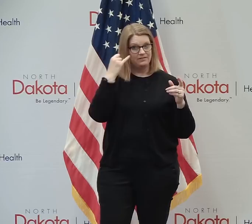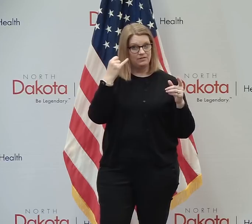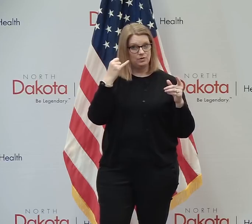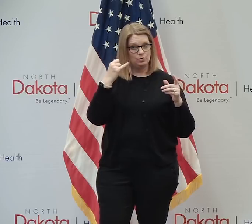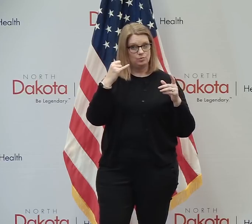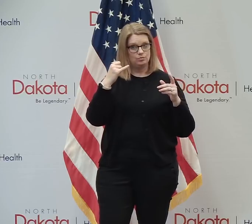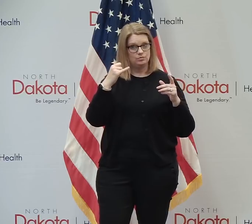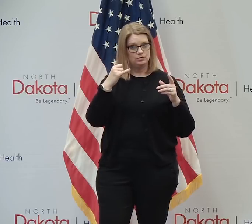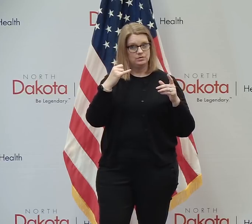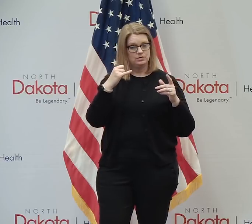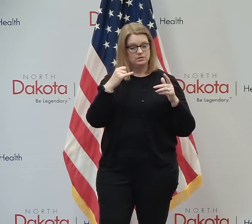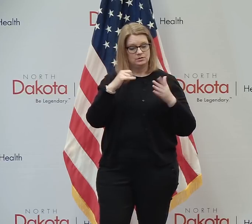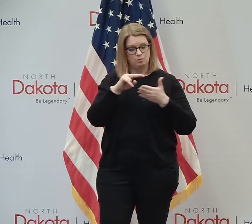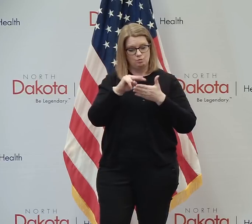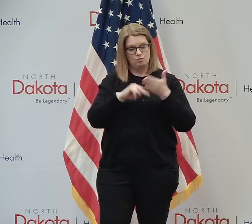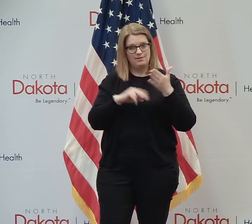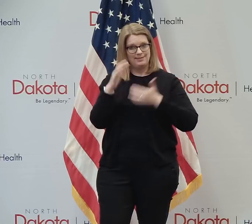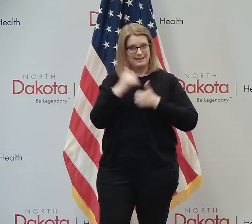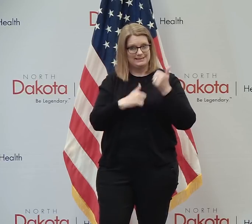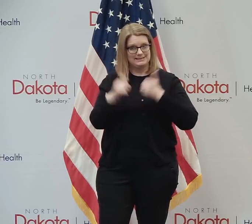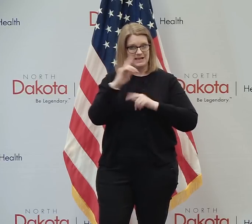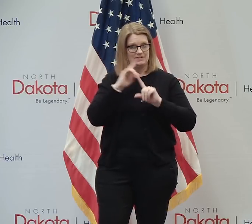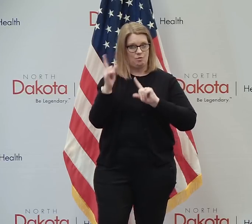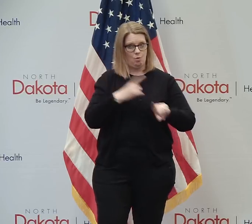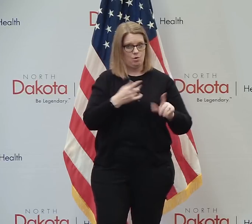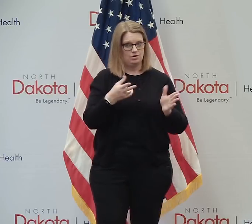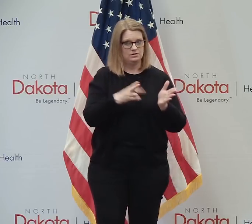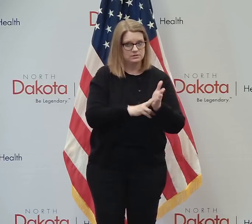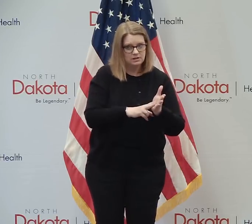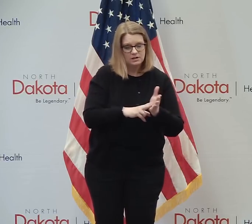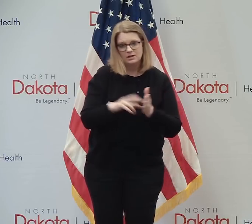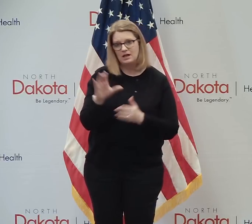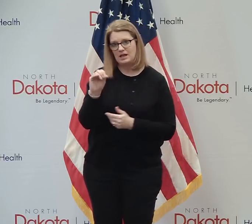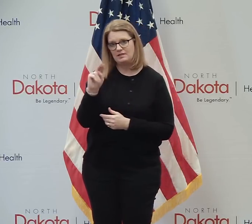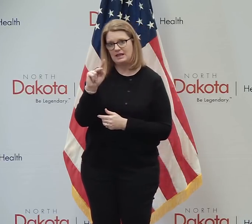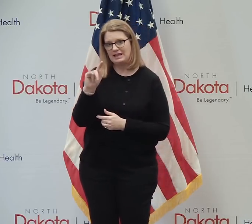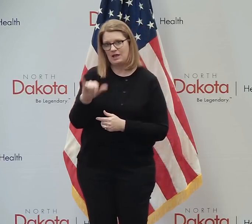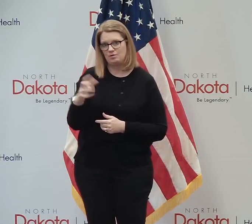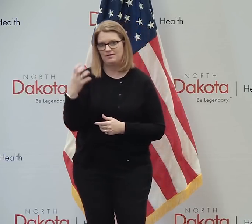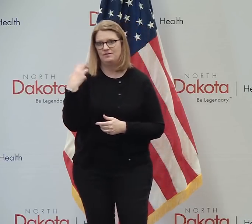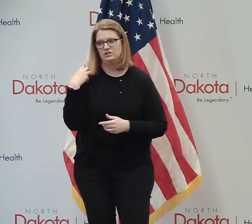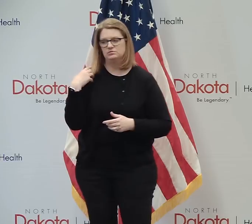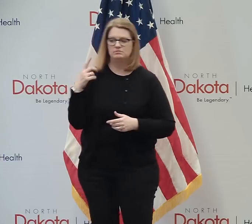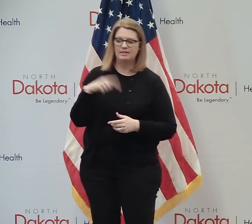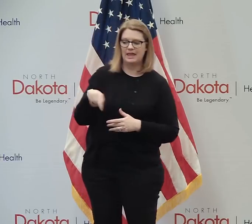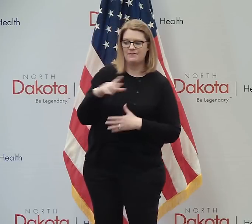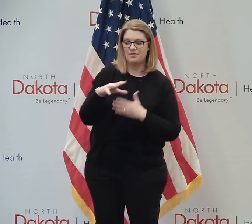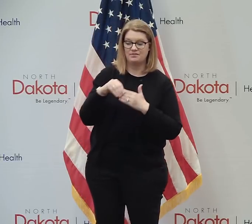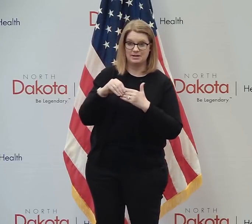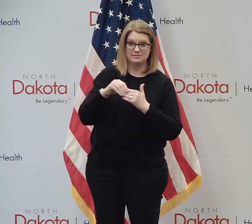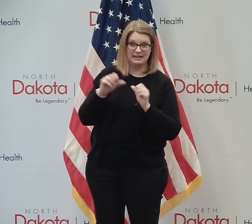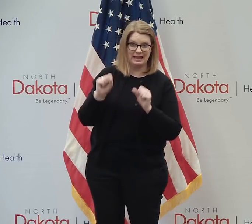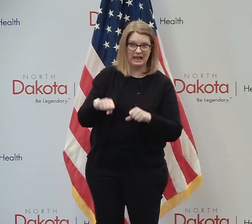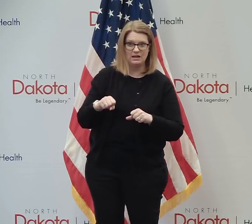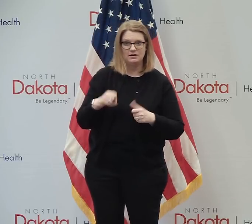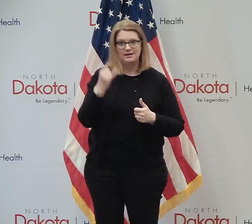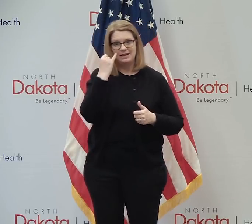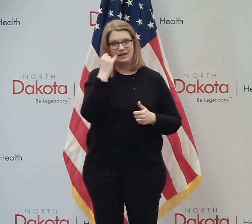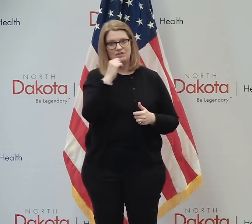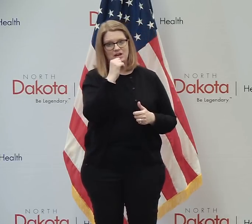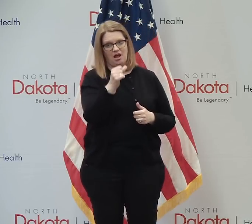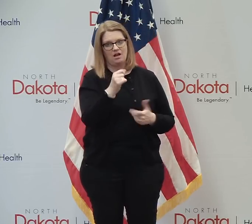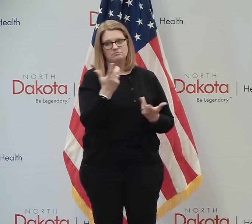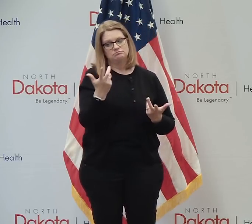the executive orders and talk to your county officials, I think that they have the flexibility to do that. If they don't, we'd like to have